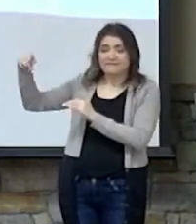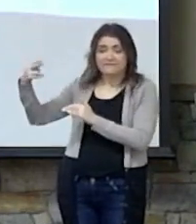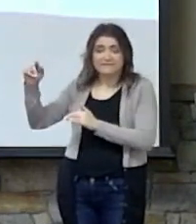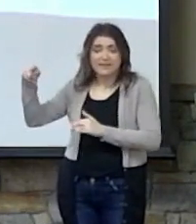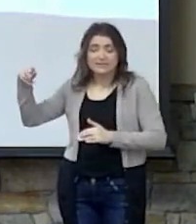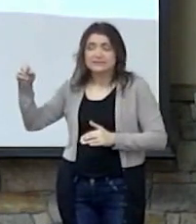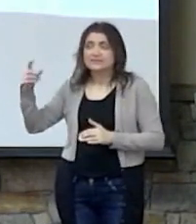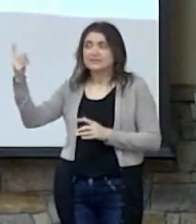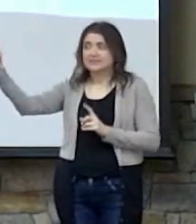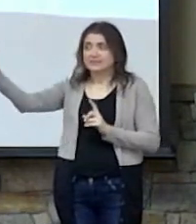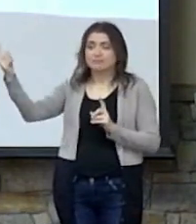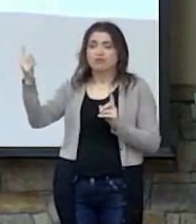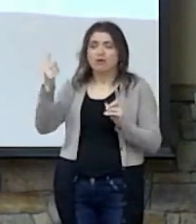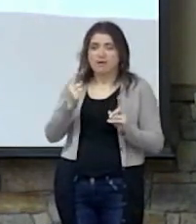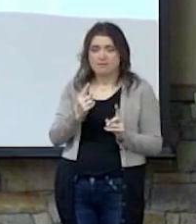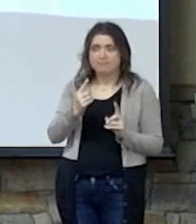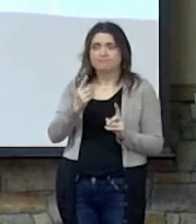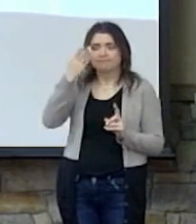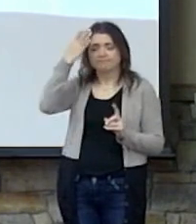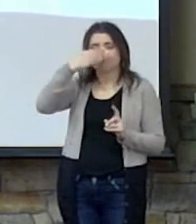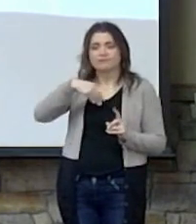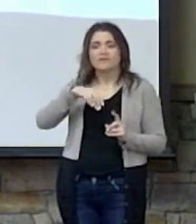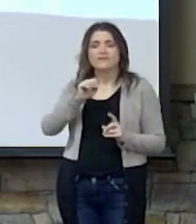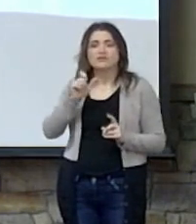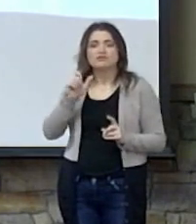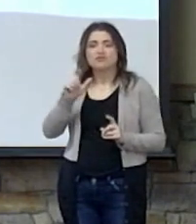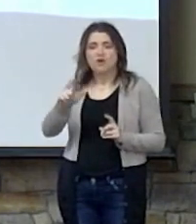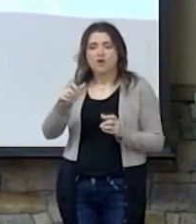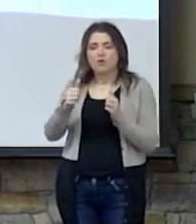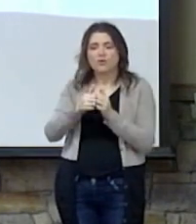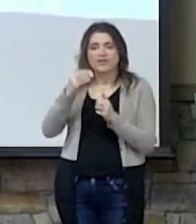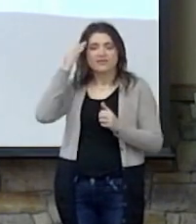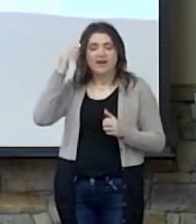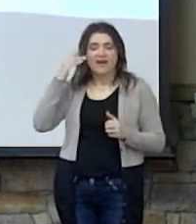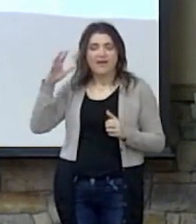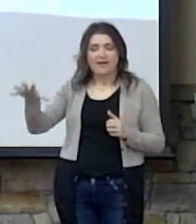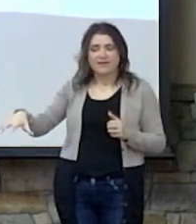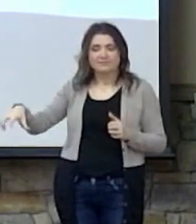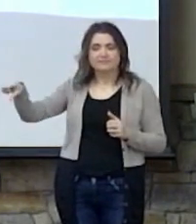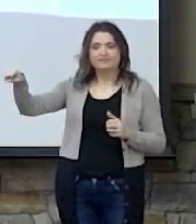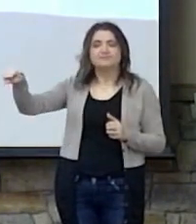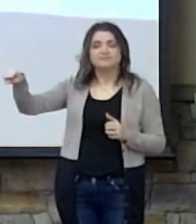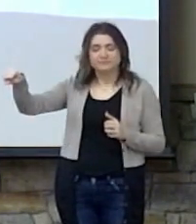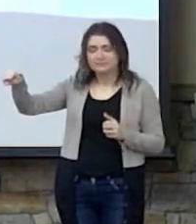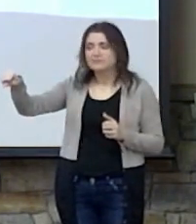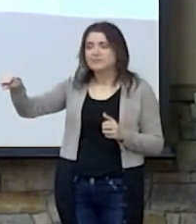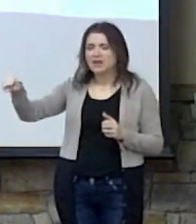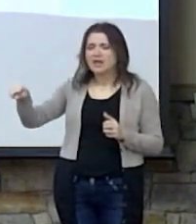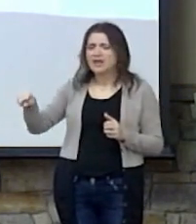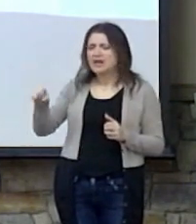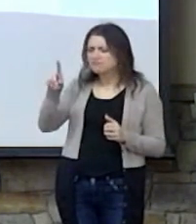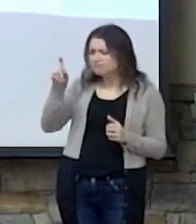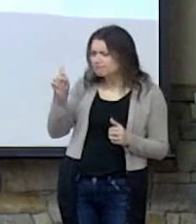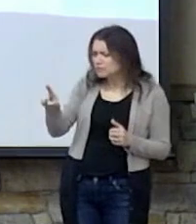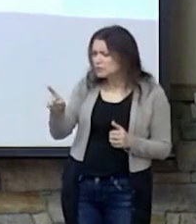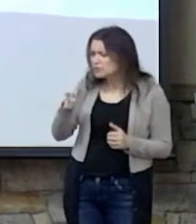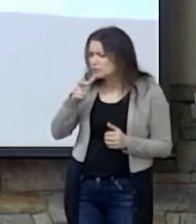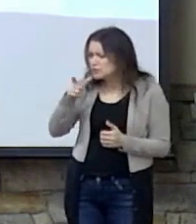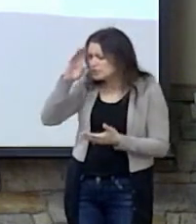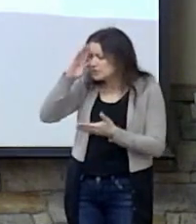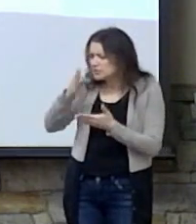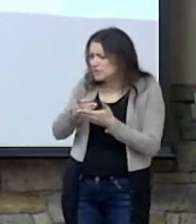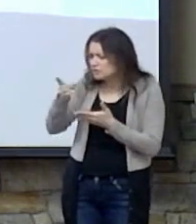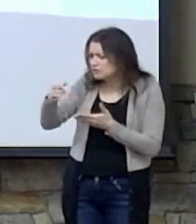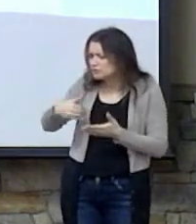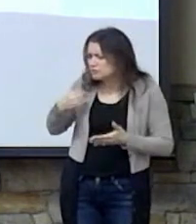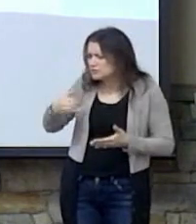brought him before Saul with the head of the Philistine in his hand. And Saul said to him, Whose son are you, young man? And